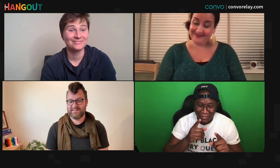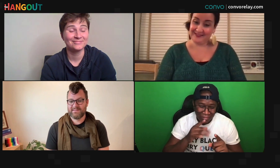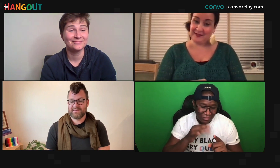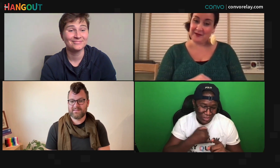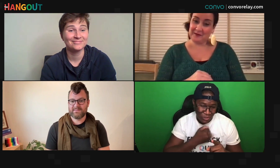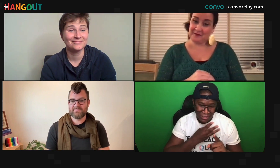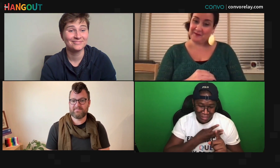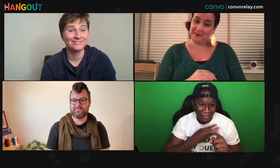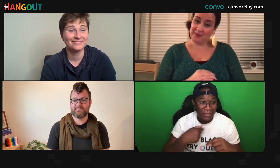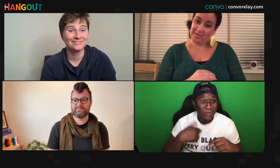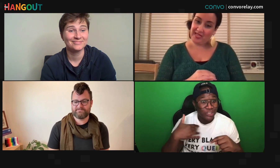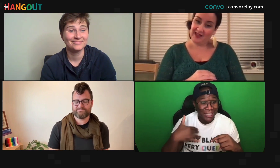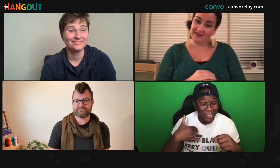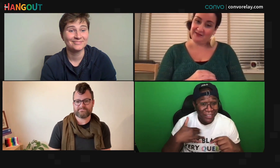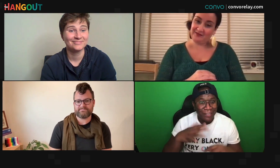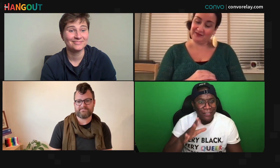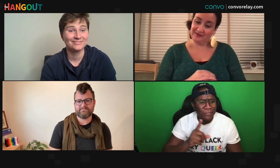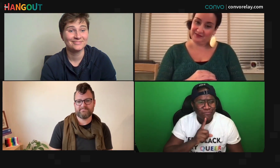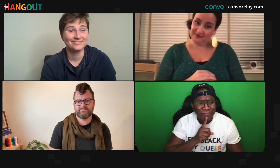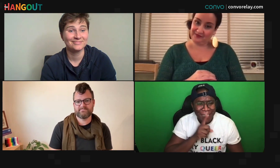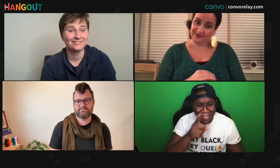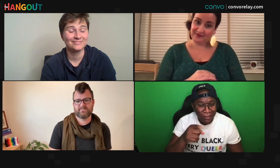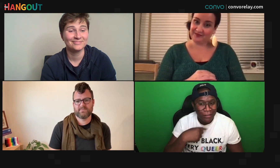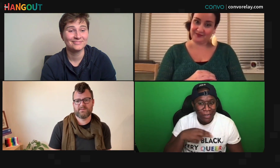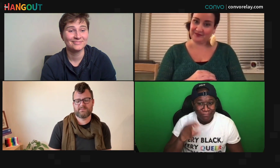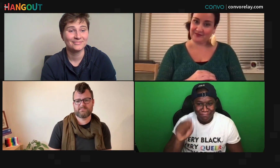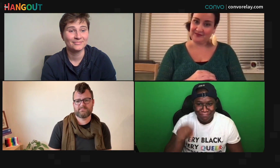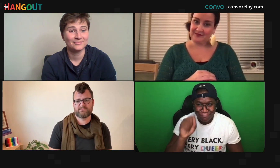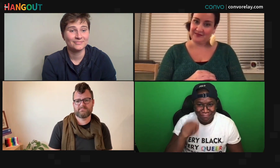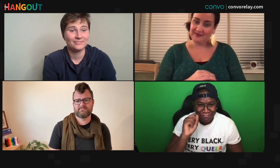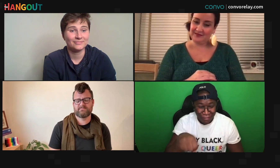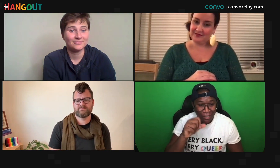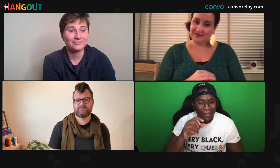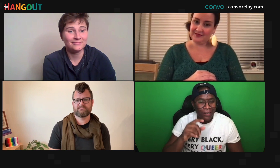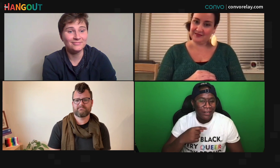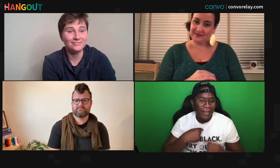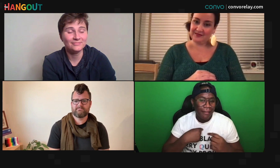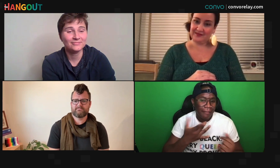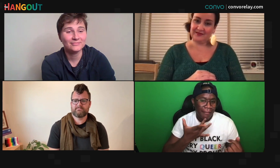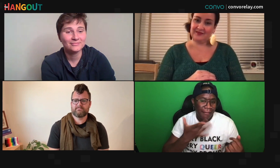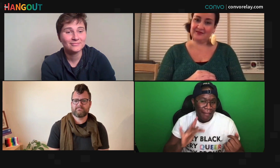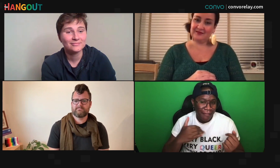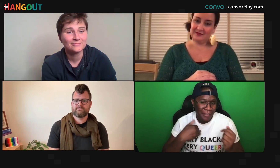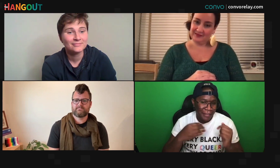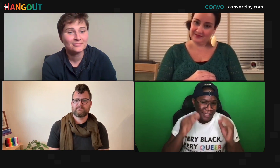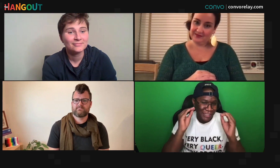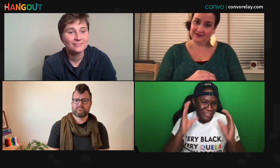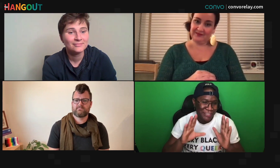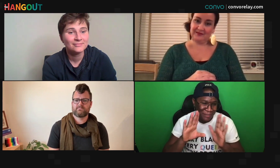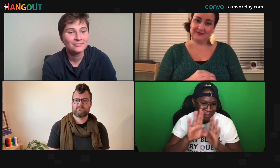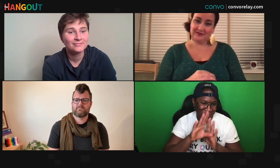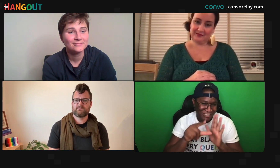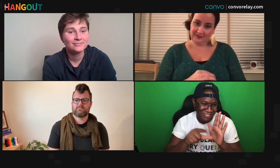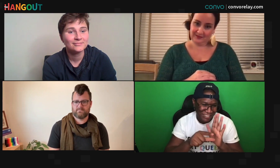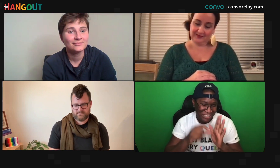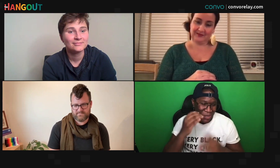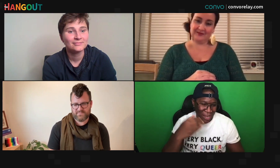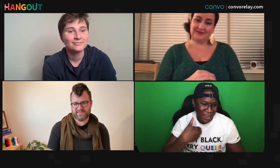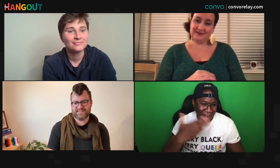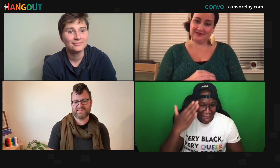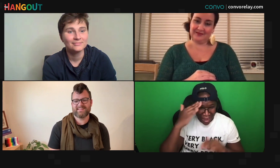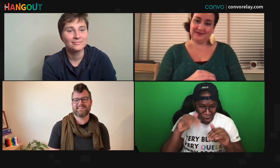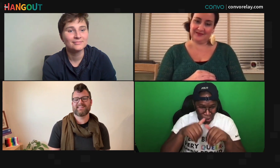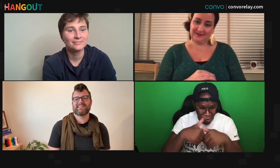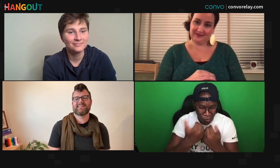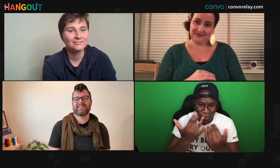It really is. Victorica here. I wanted to add to what Jonas said. honestly, I can absolutely agree with that. And I got lucky to